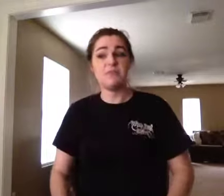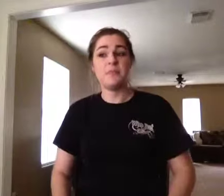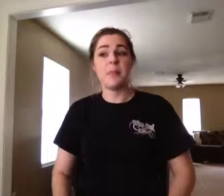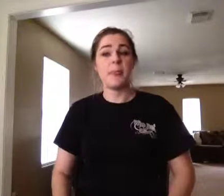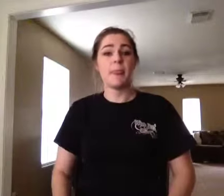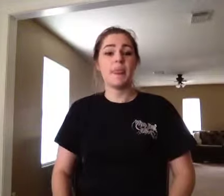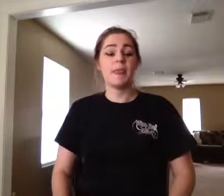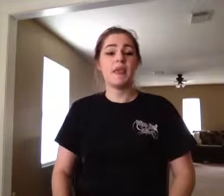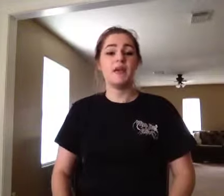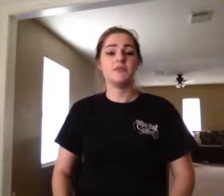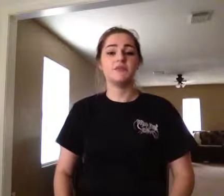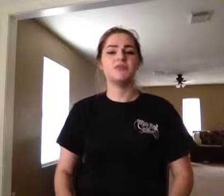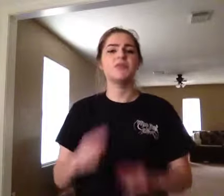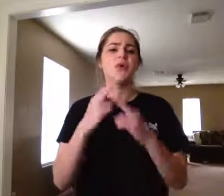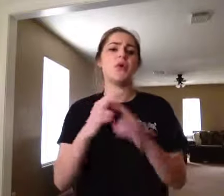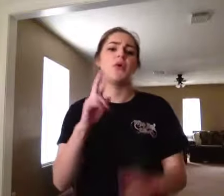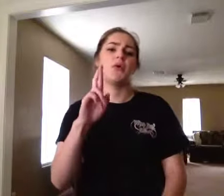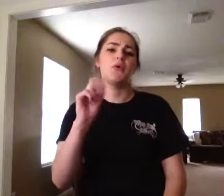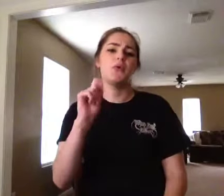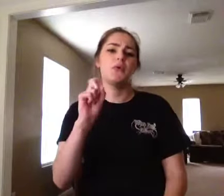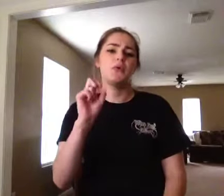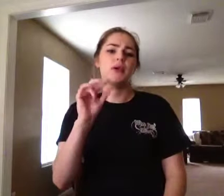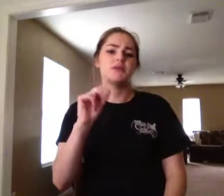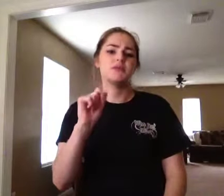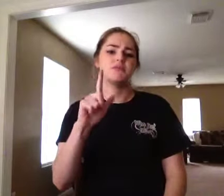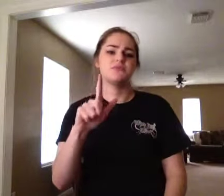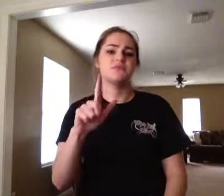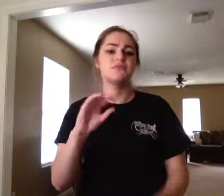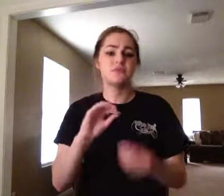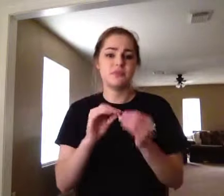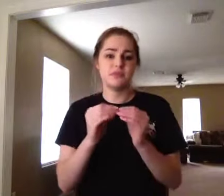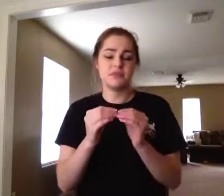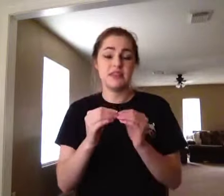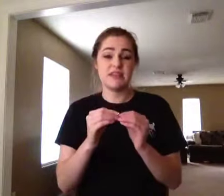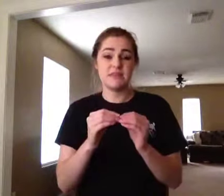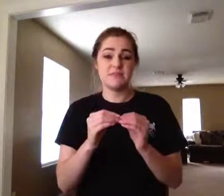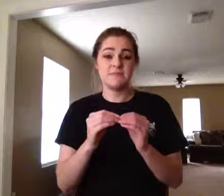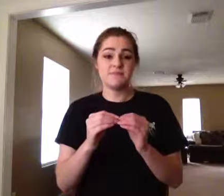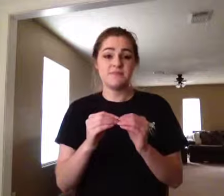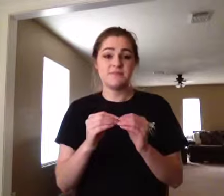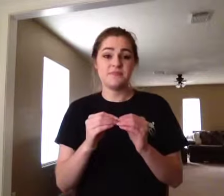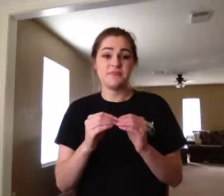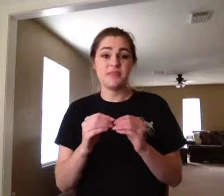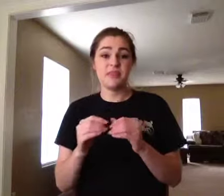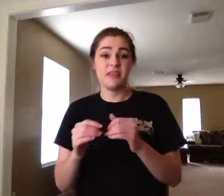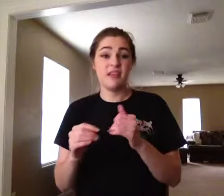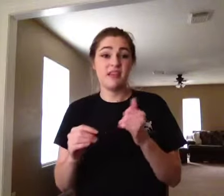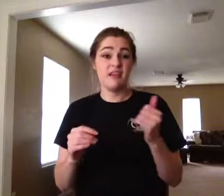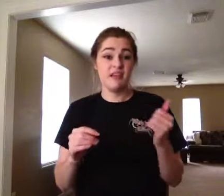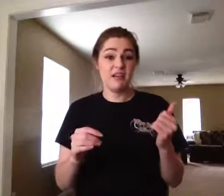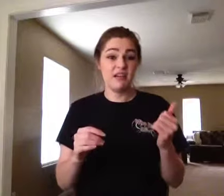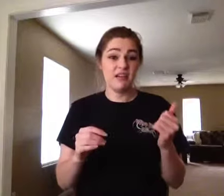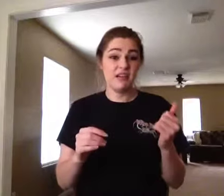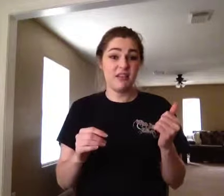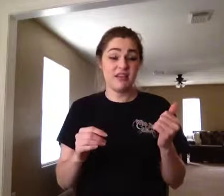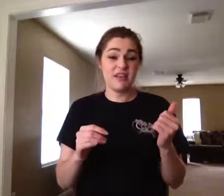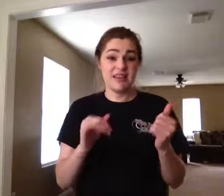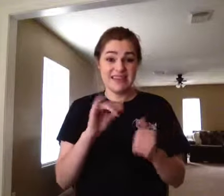Rational numbers. Well, integers are fine for quite a few things in mathematics, but again, we have a slight